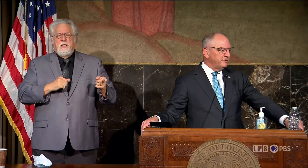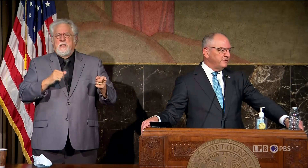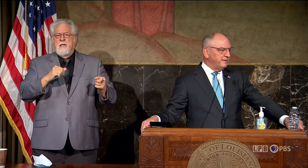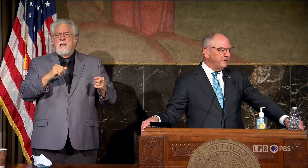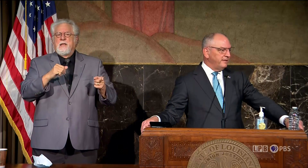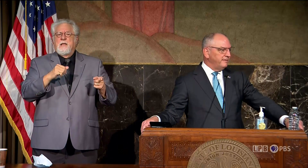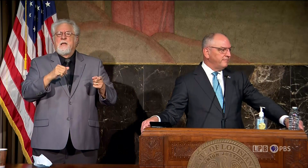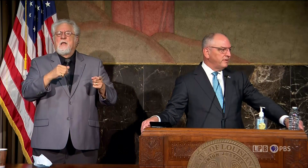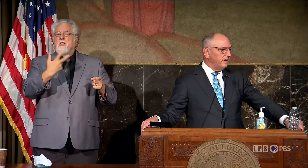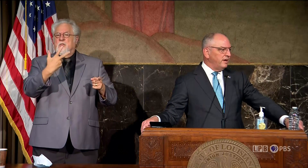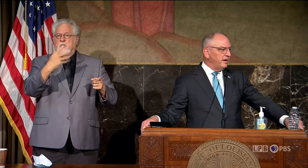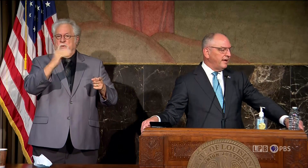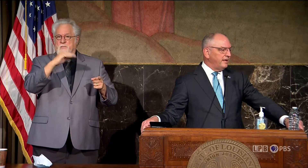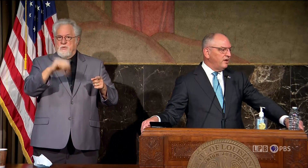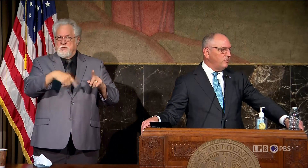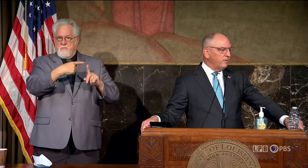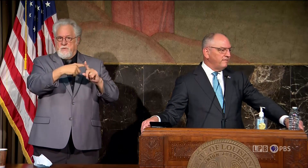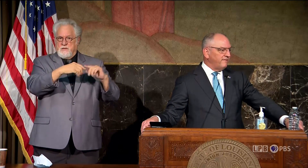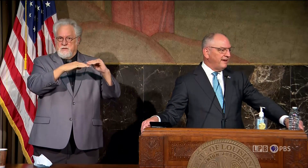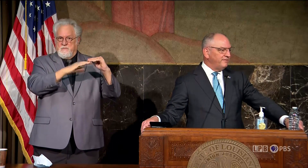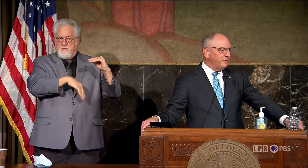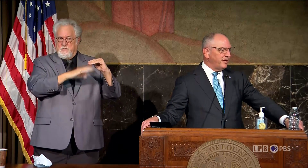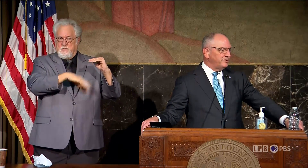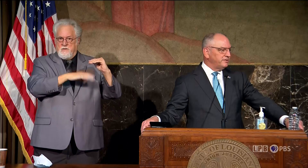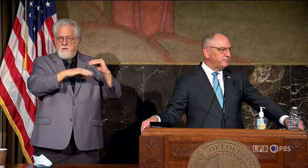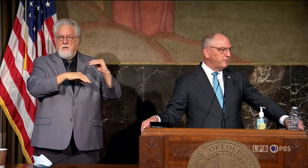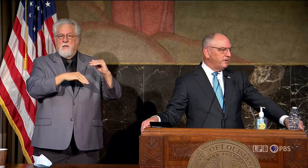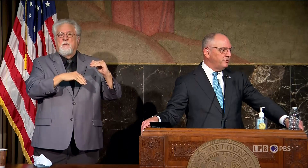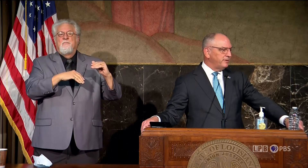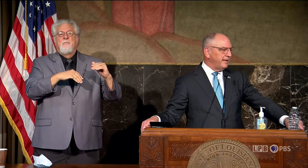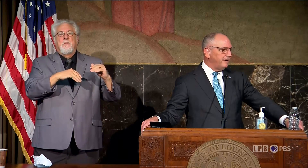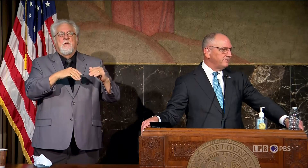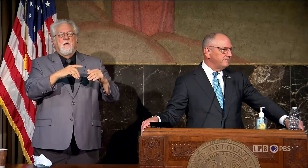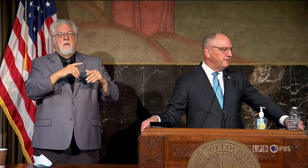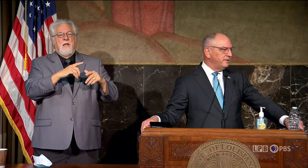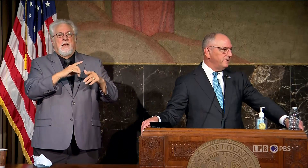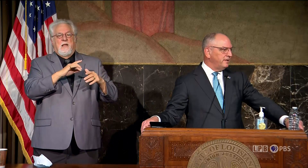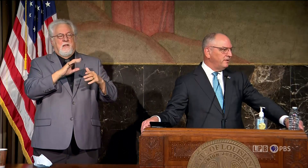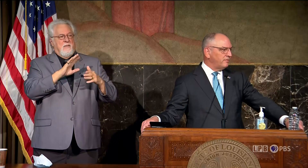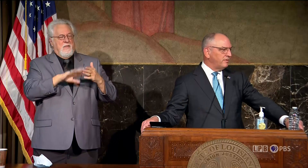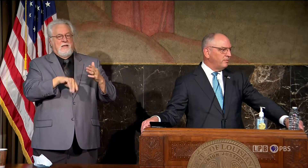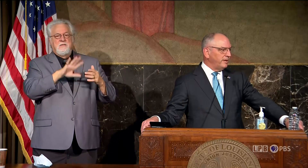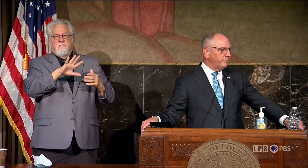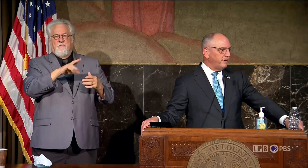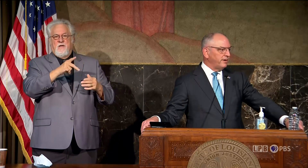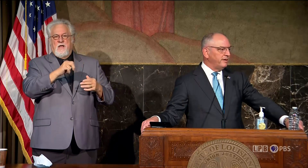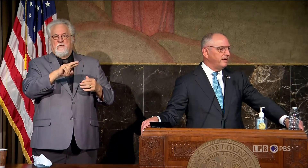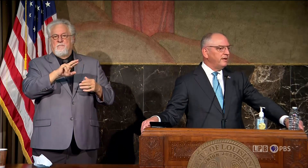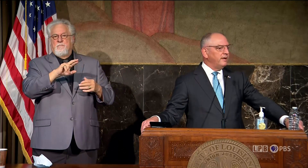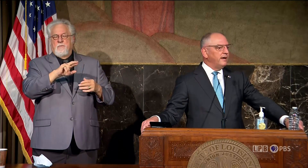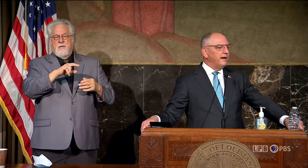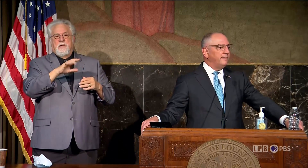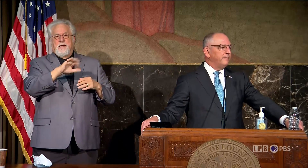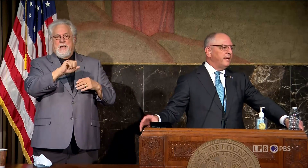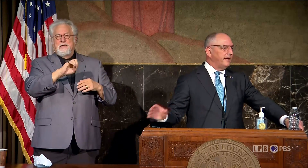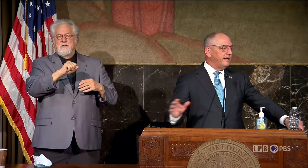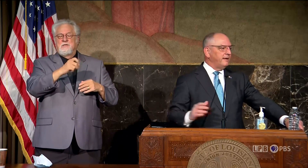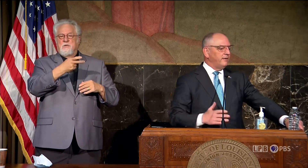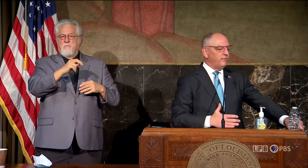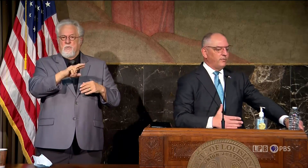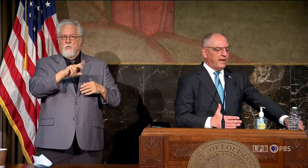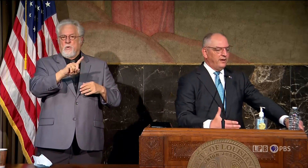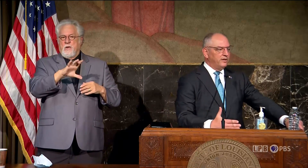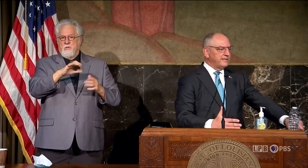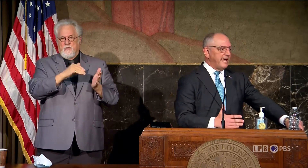3% positivity and no more than 5 new cases per 100,000 over a week period.